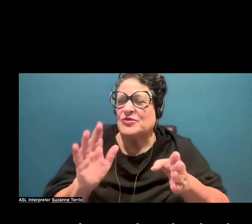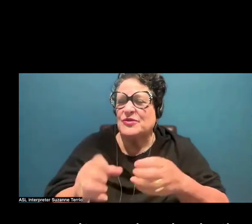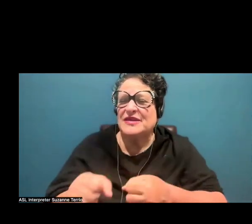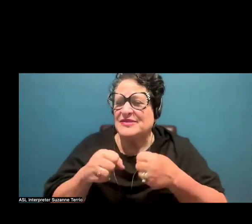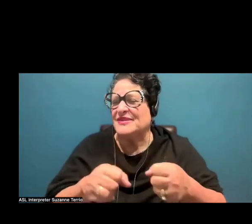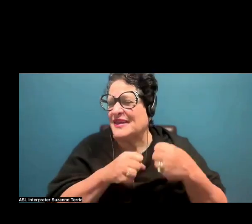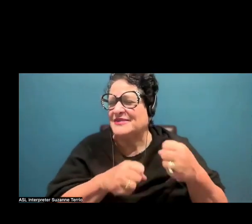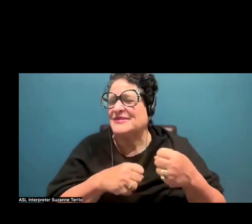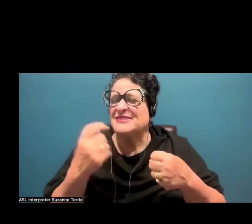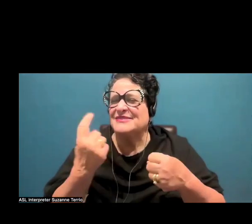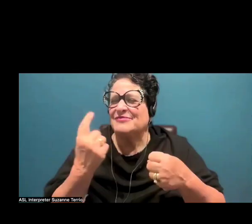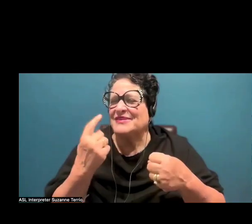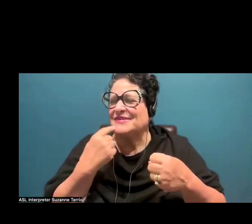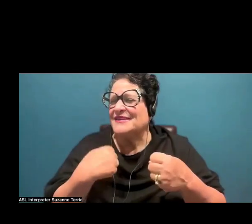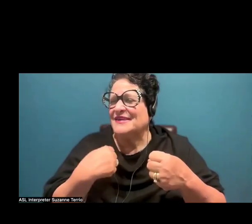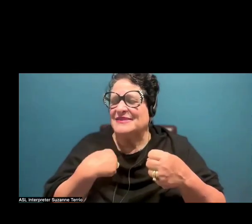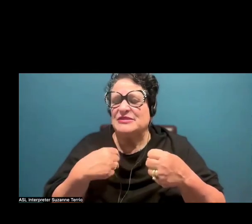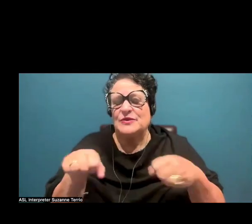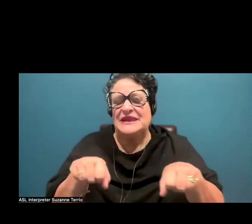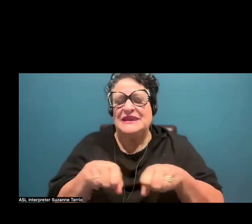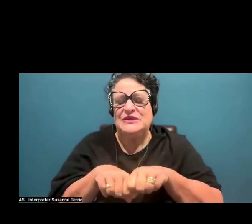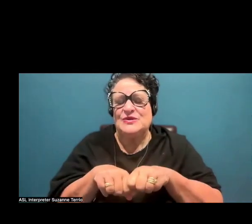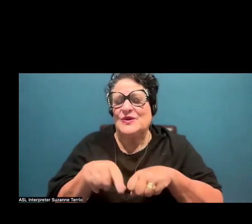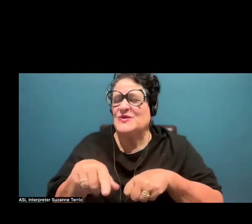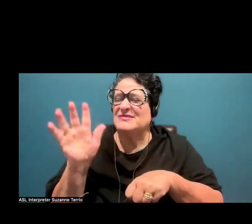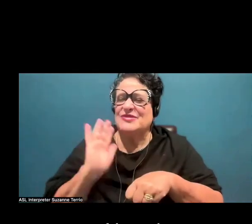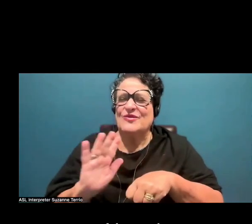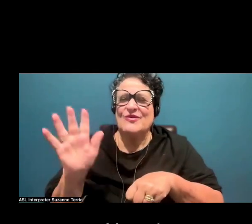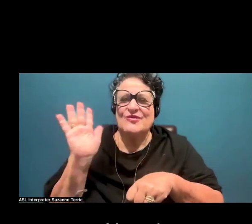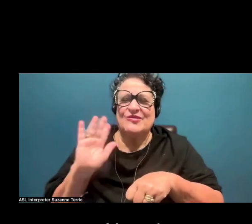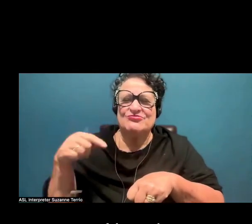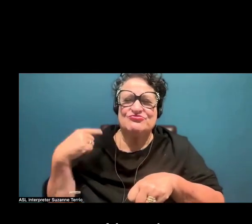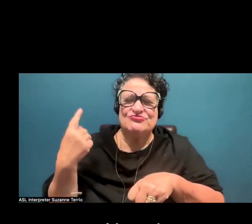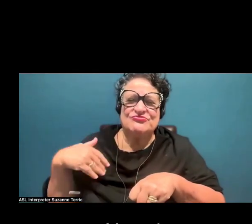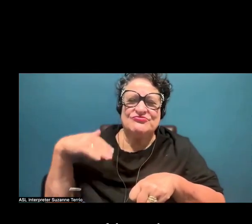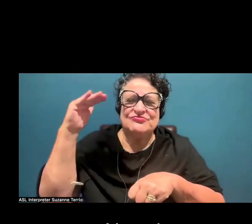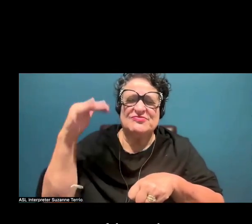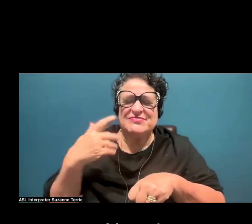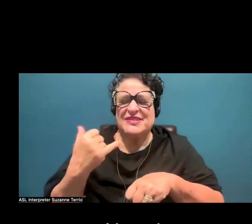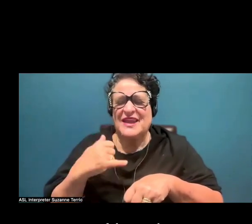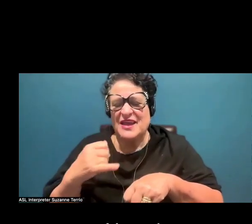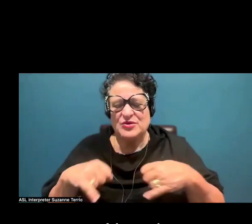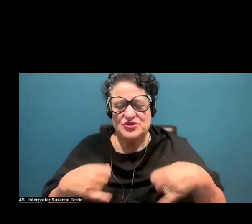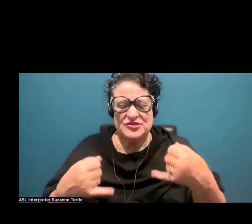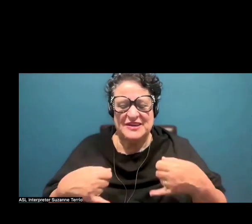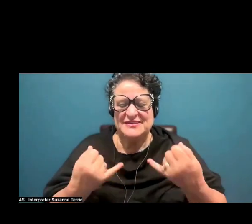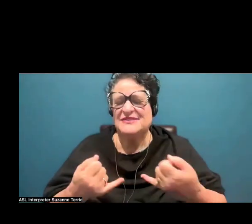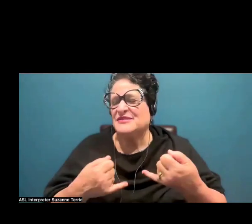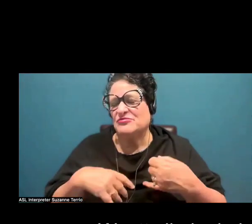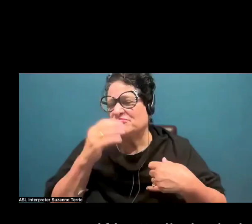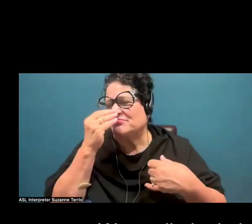in us still telling us to keep our knees closed. That was a long time ago. Now, in our ragged jeans, there's nothing to mind.